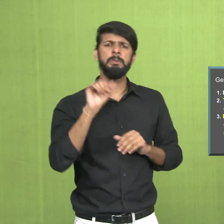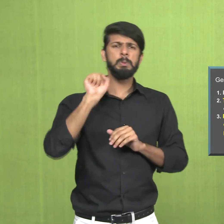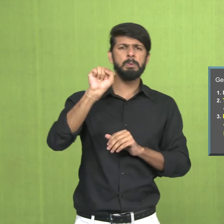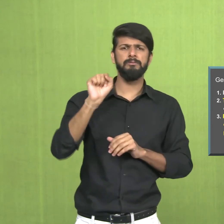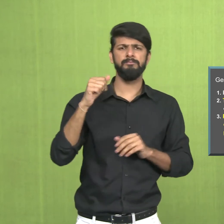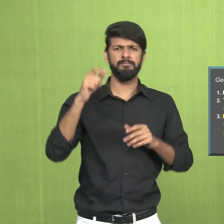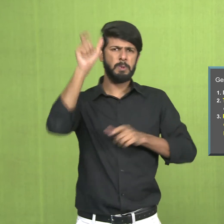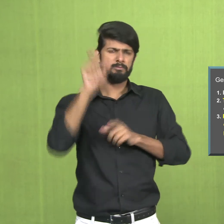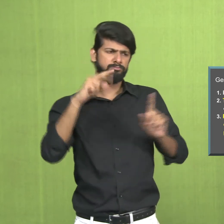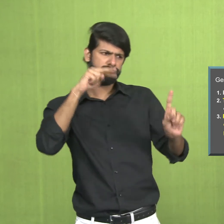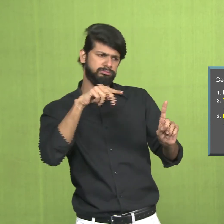opinion is.